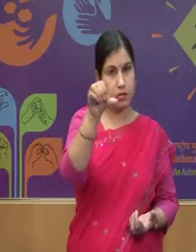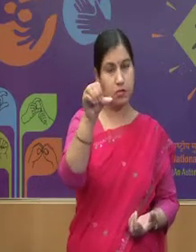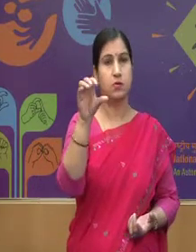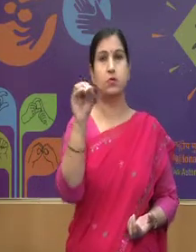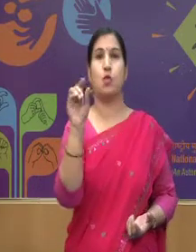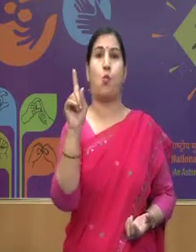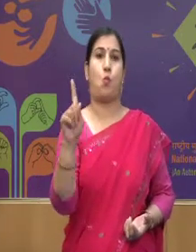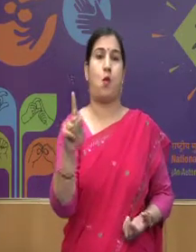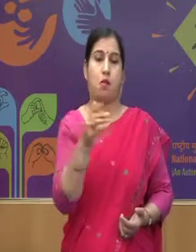1901.